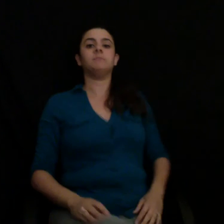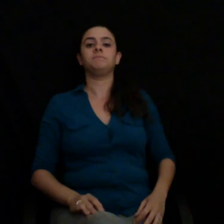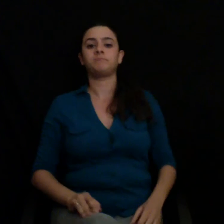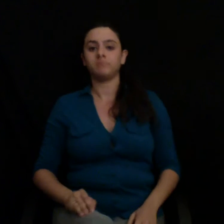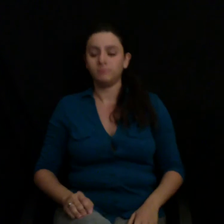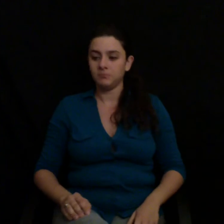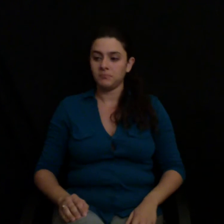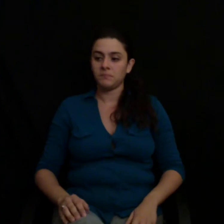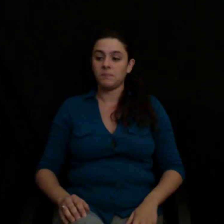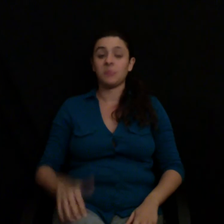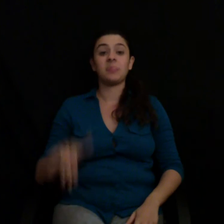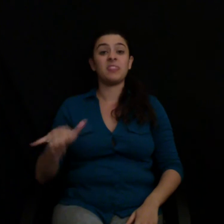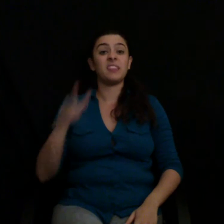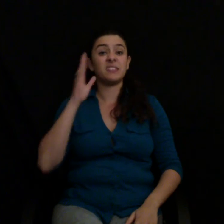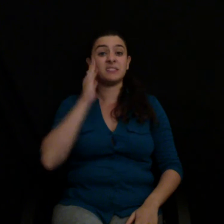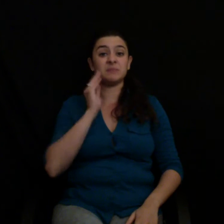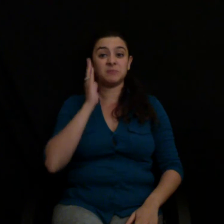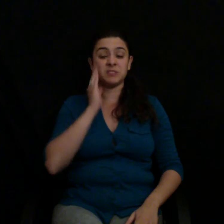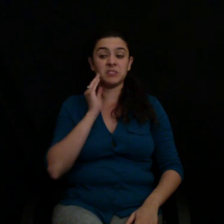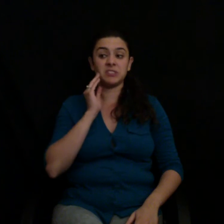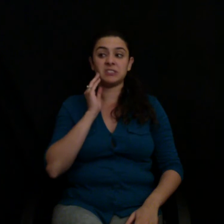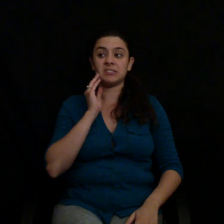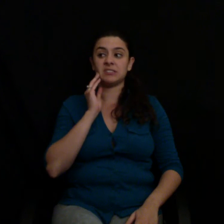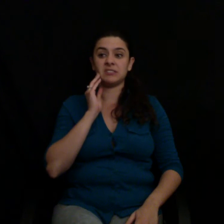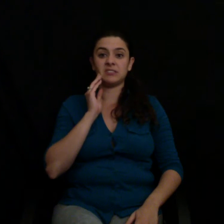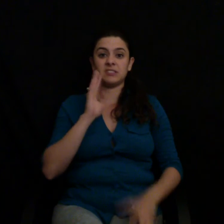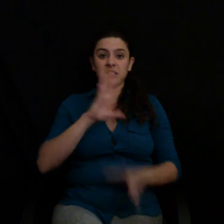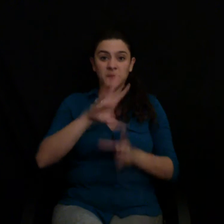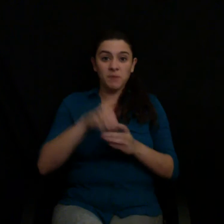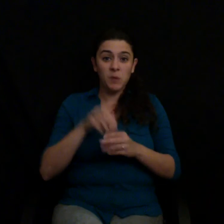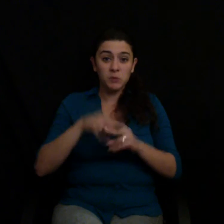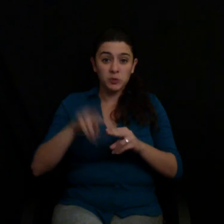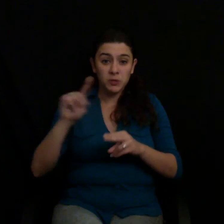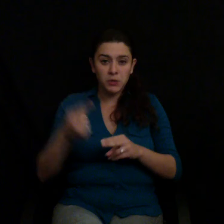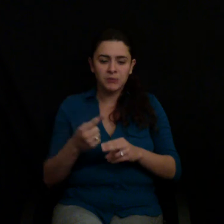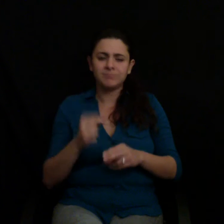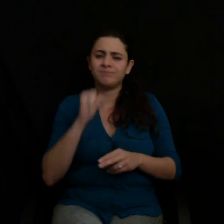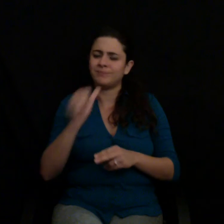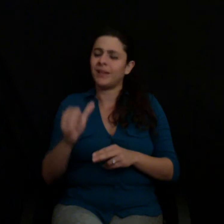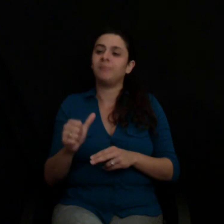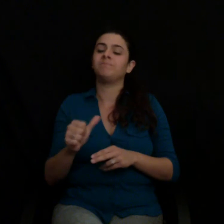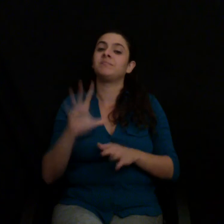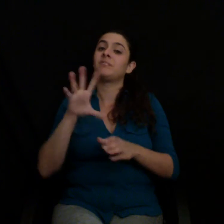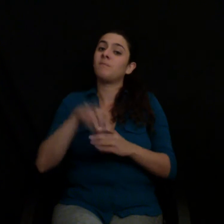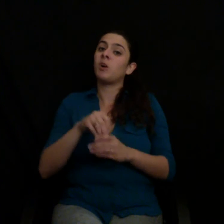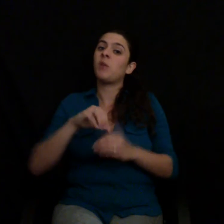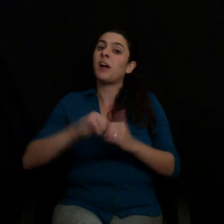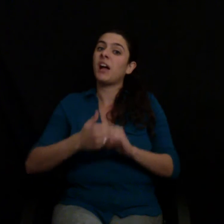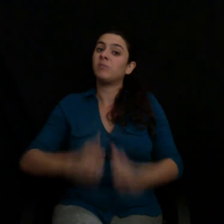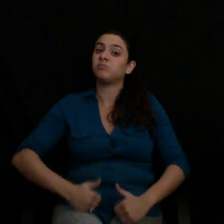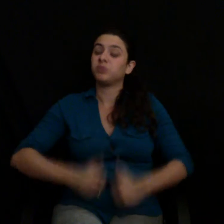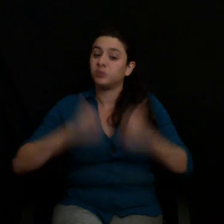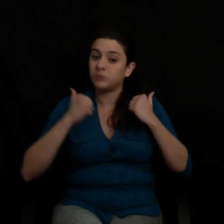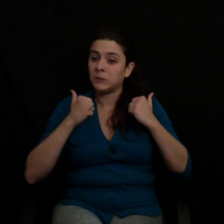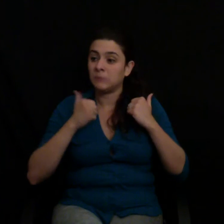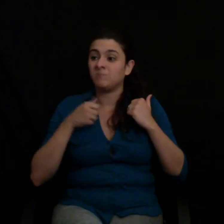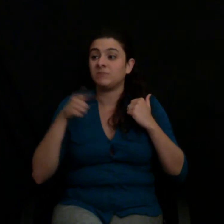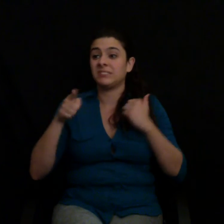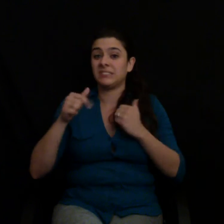encompass train hopping, but just learning how to survive as well. We have to remember that this isn't an easy life and isn't a choice for everybody. In